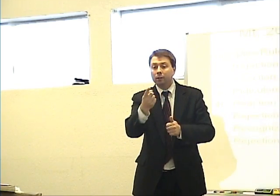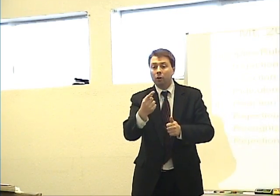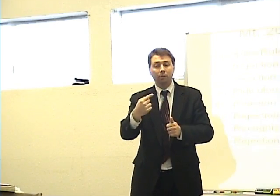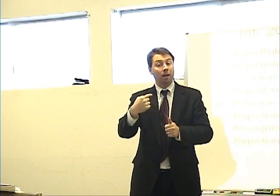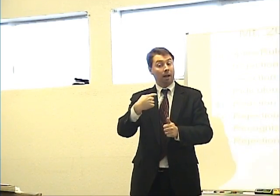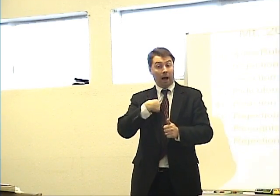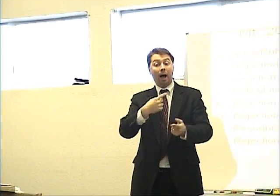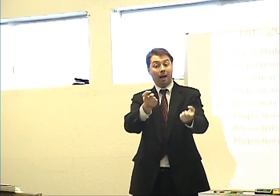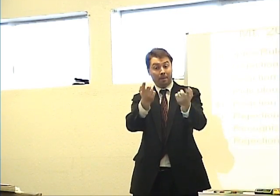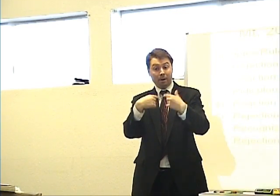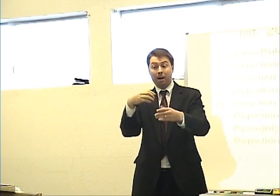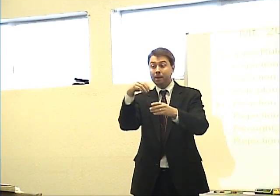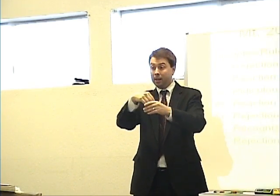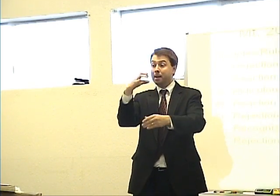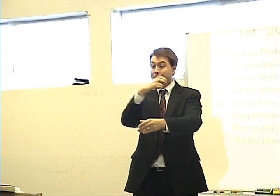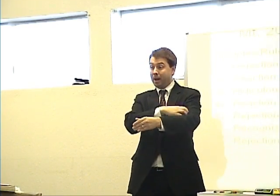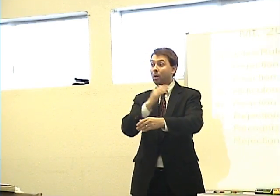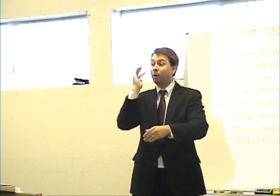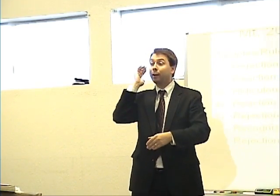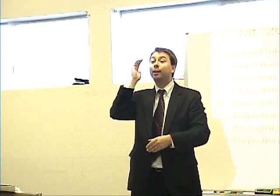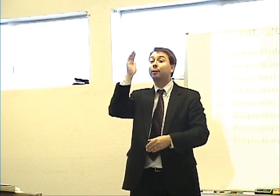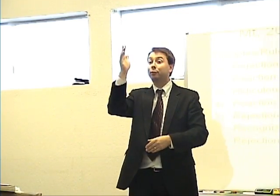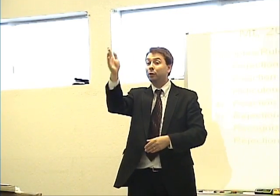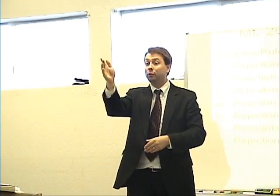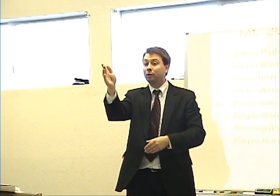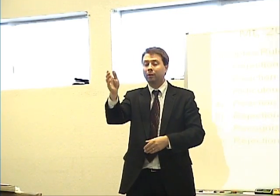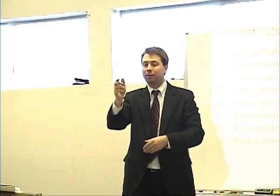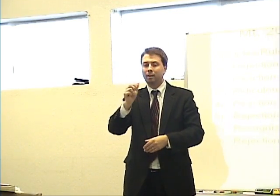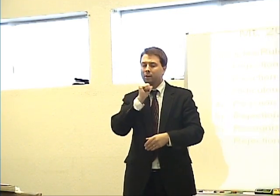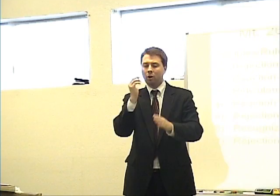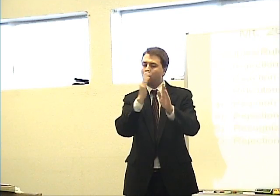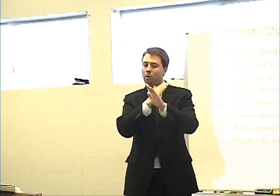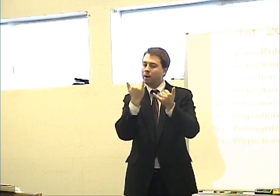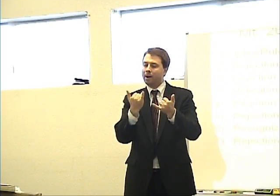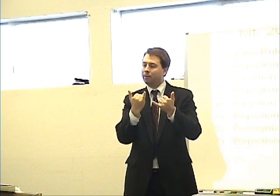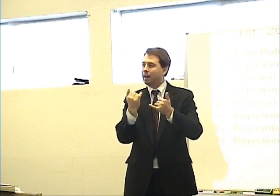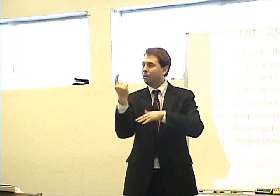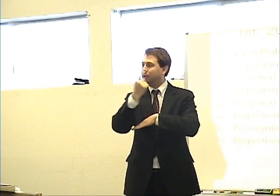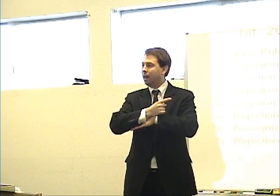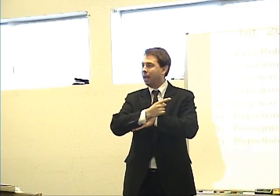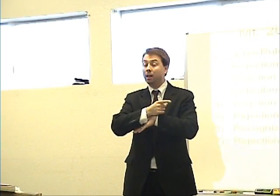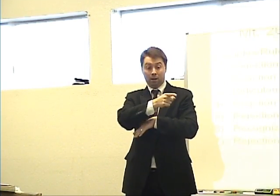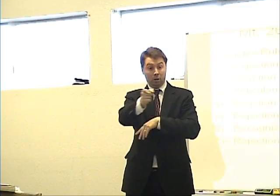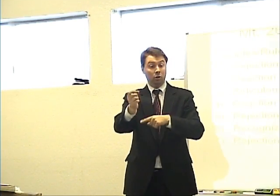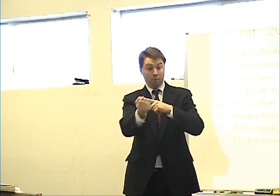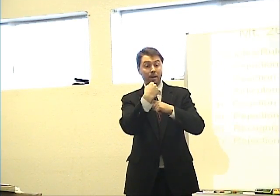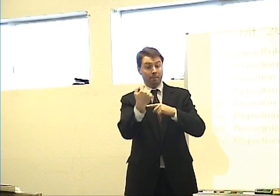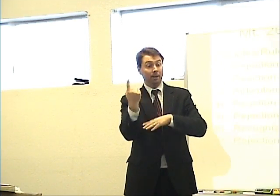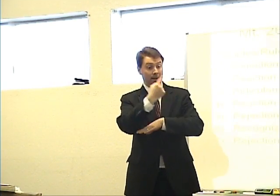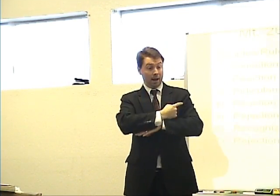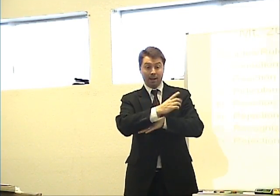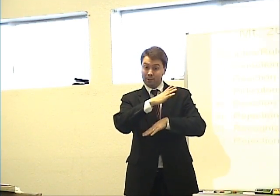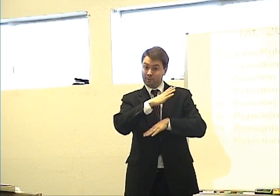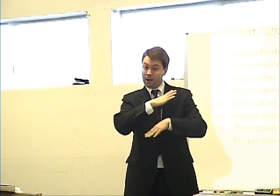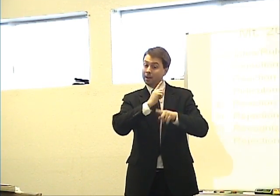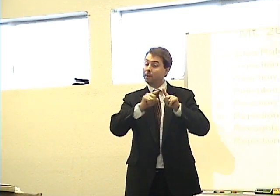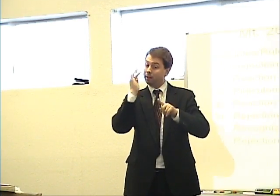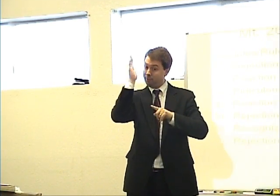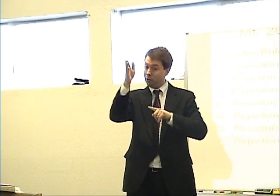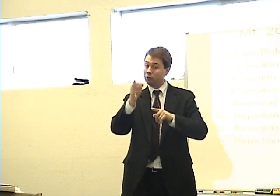told, "I am coming in power in the future. Don't worry about now, today. You beat me today, that's fine, but in the future